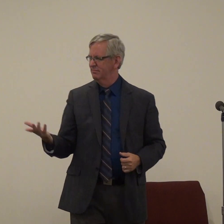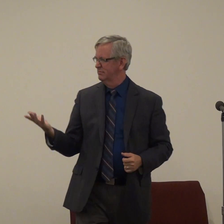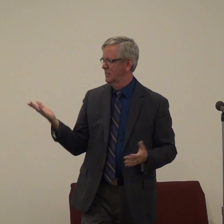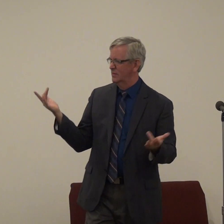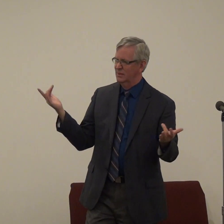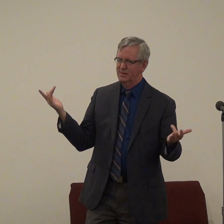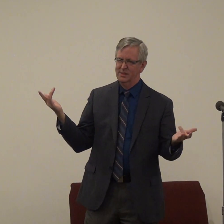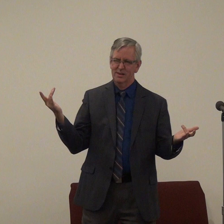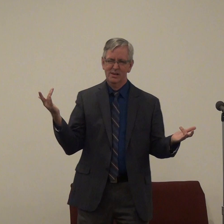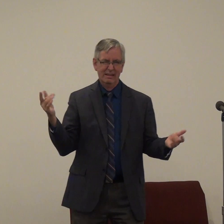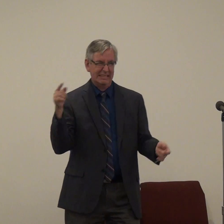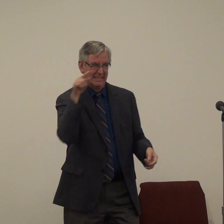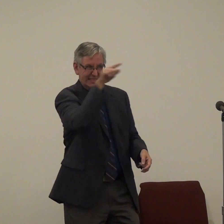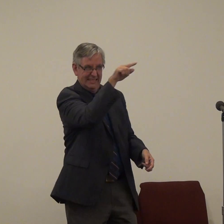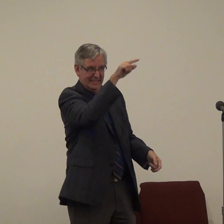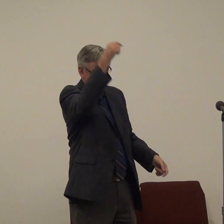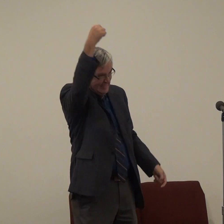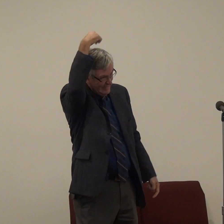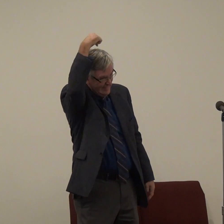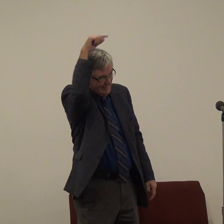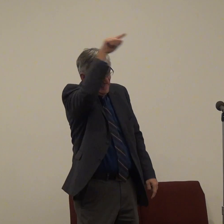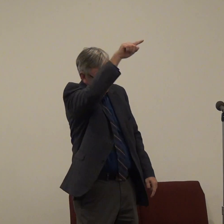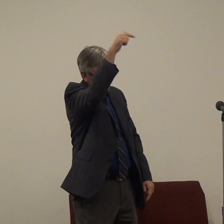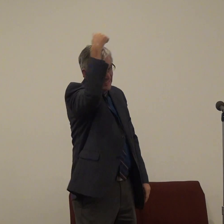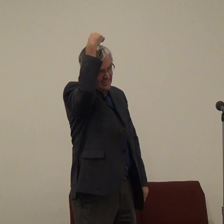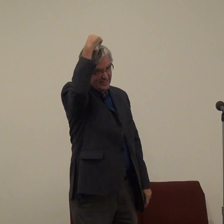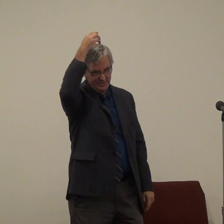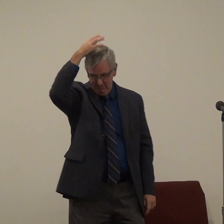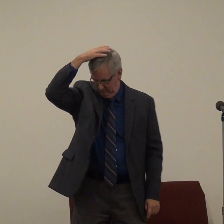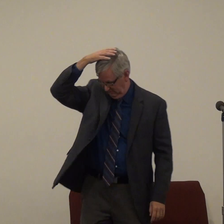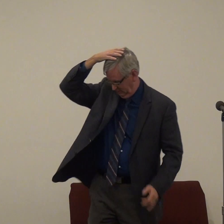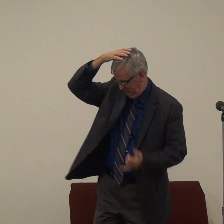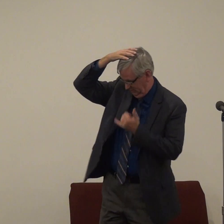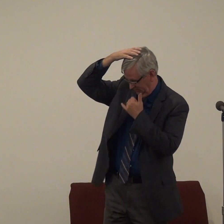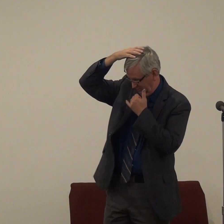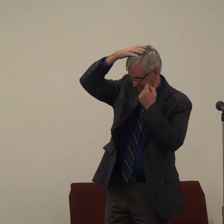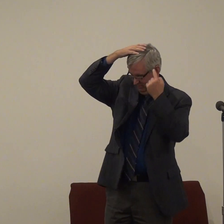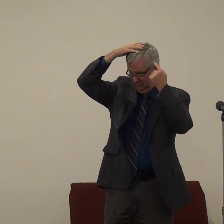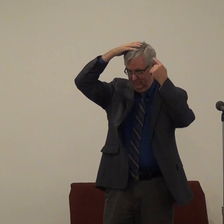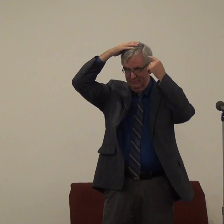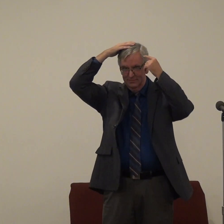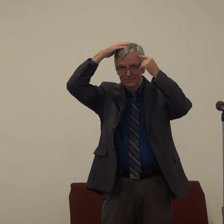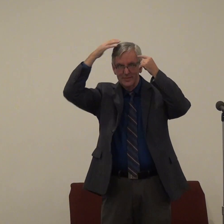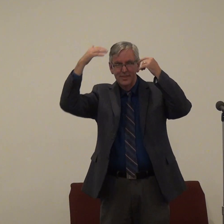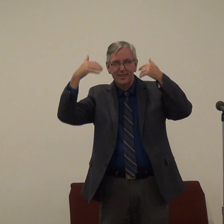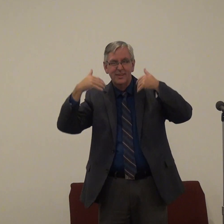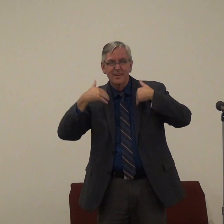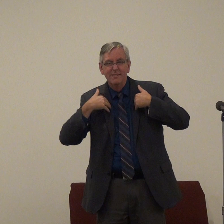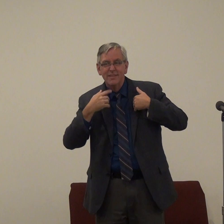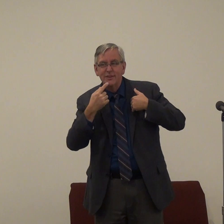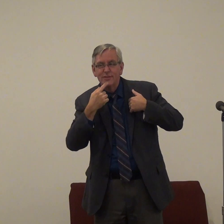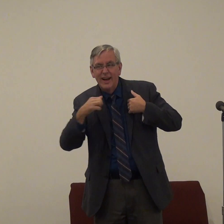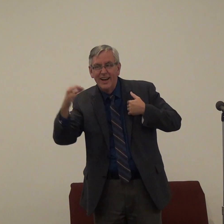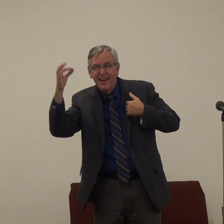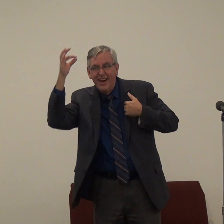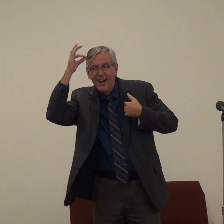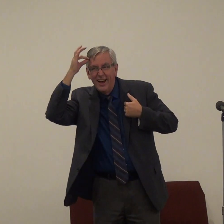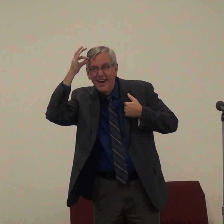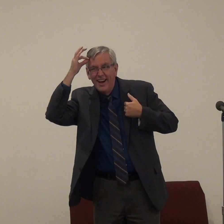them, and they wouldn't listen to him. They wouldn't have him. And finally somebody said, "Your hair, it's your hair." Hudson Taylor had